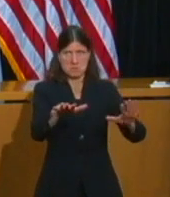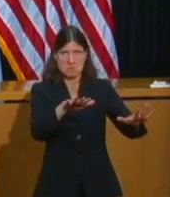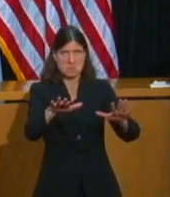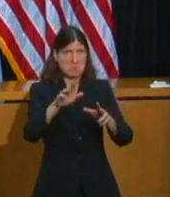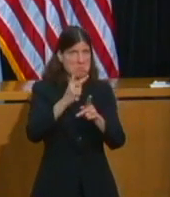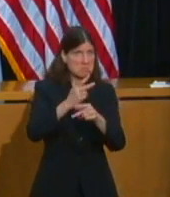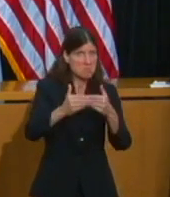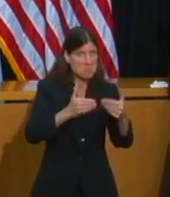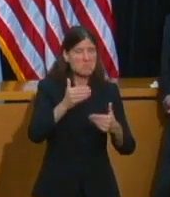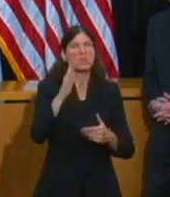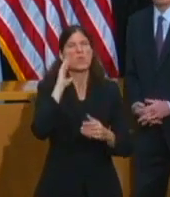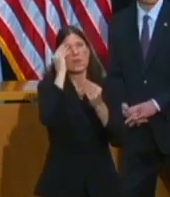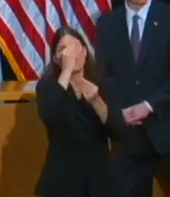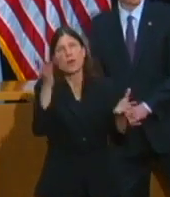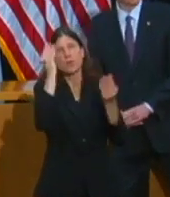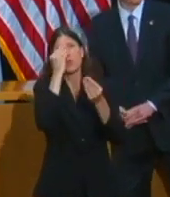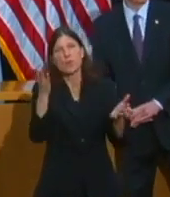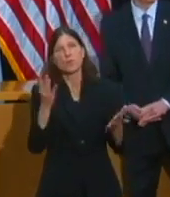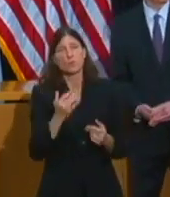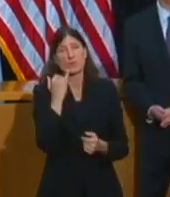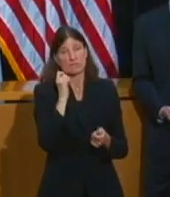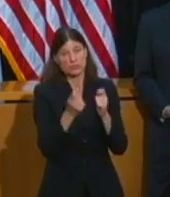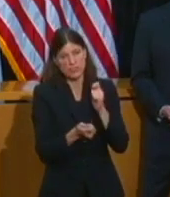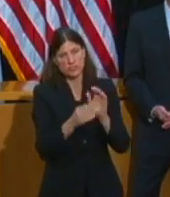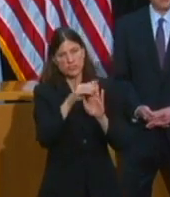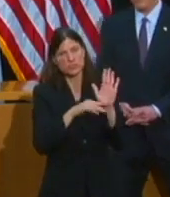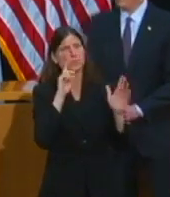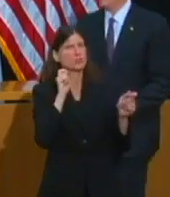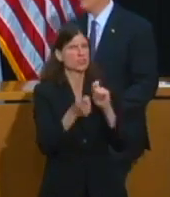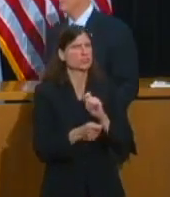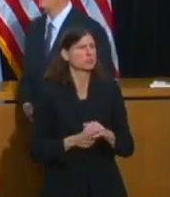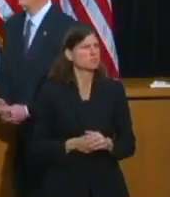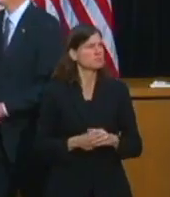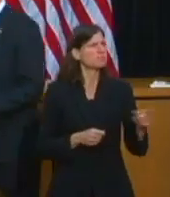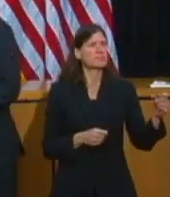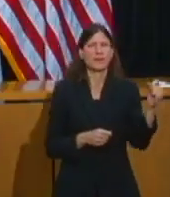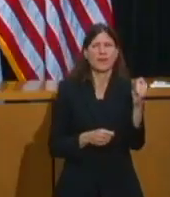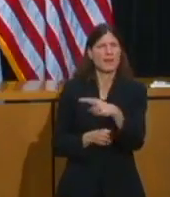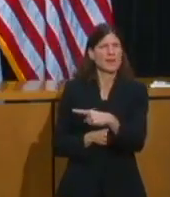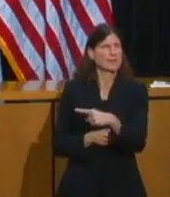forward. Could I ask a question of Secretary Sudders, please? Sure.